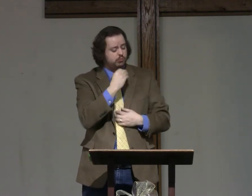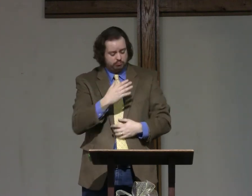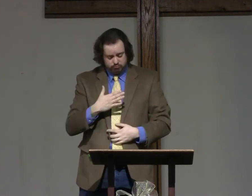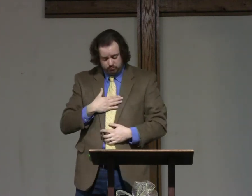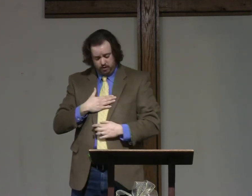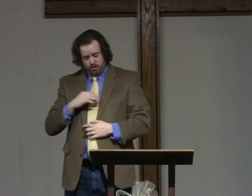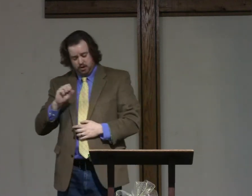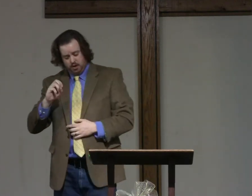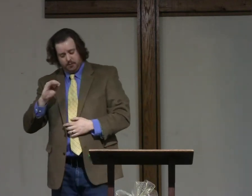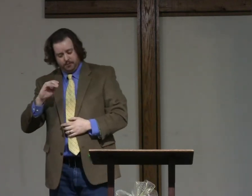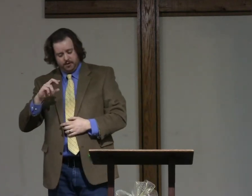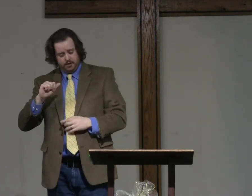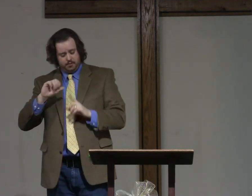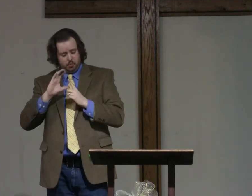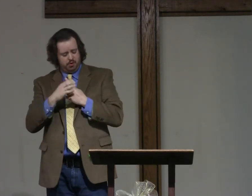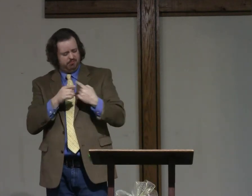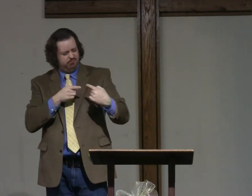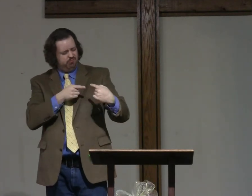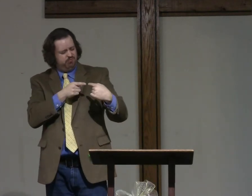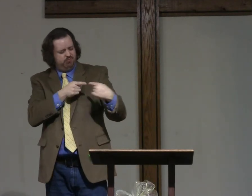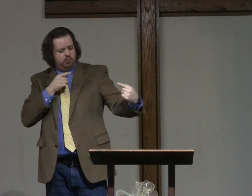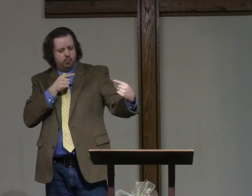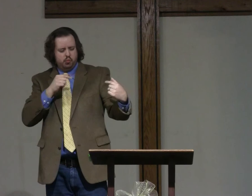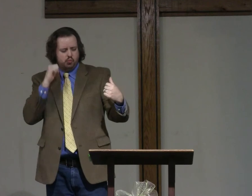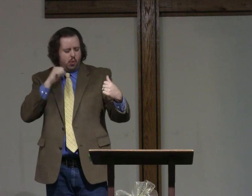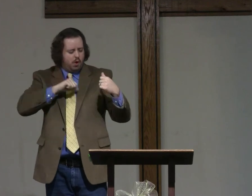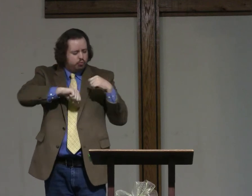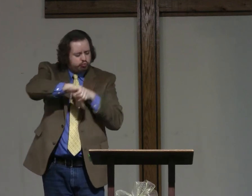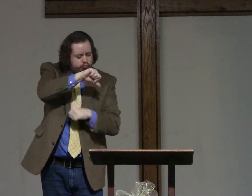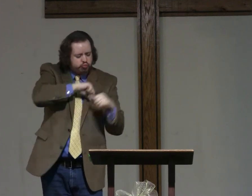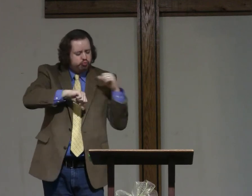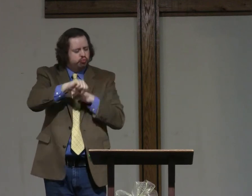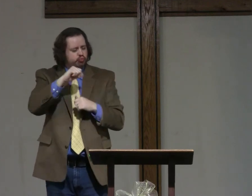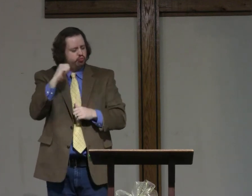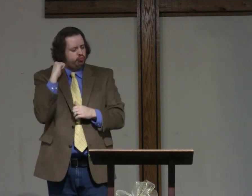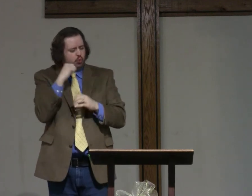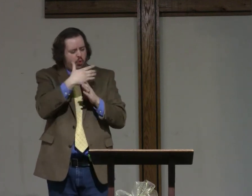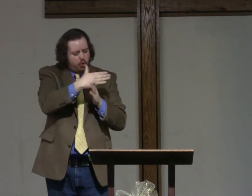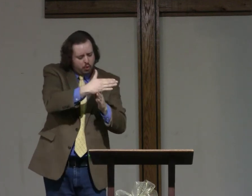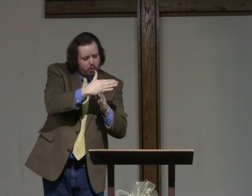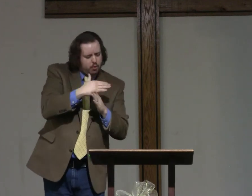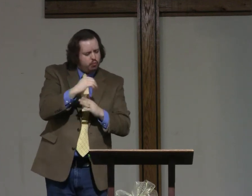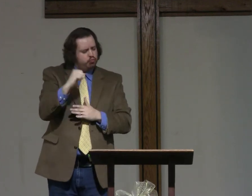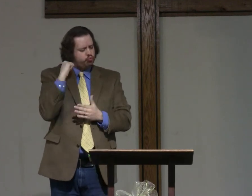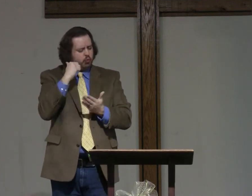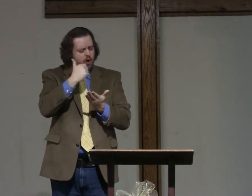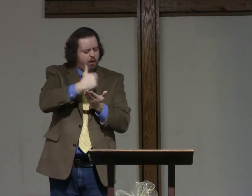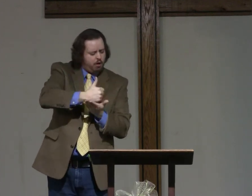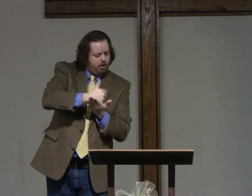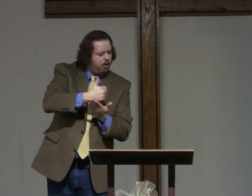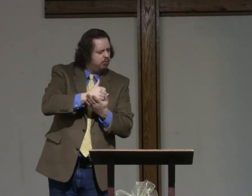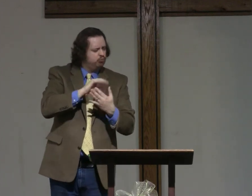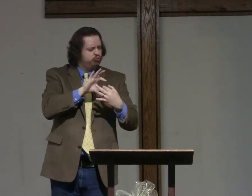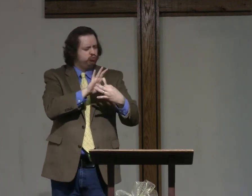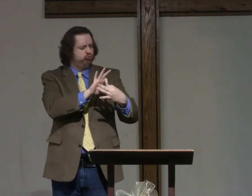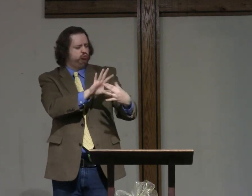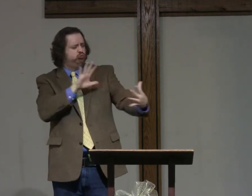But your people, the Jews, and mine, the Samaritans, have always refused to associate with each other.